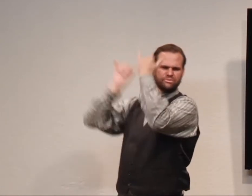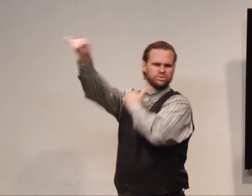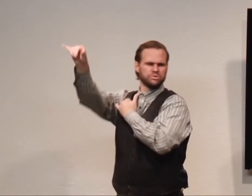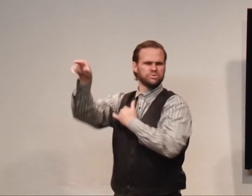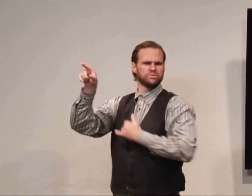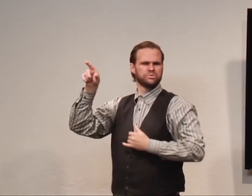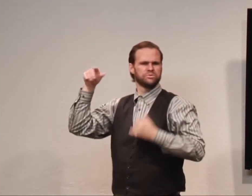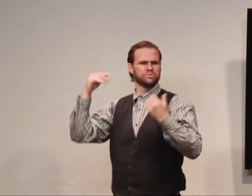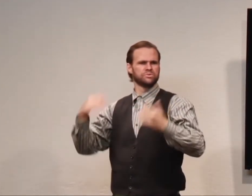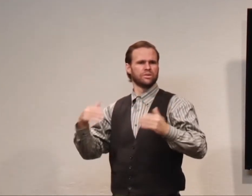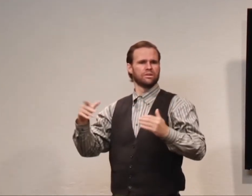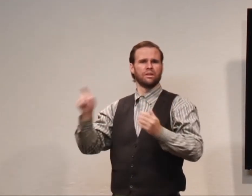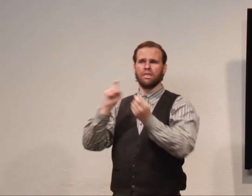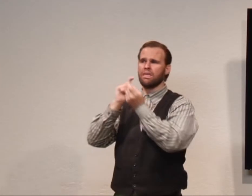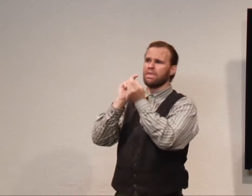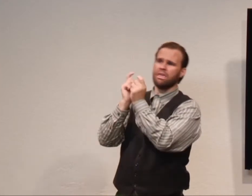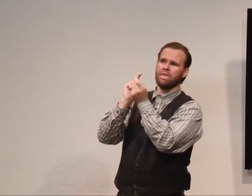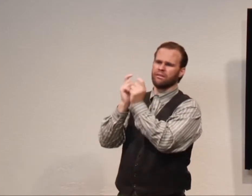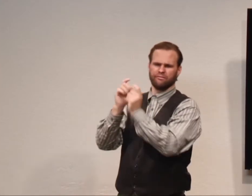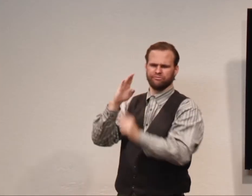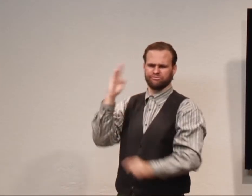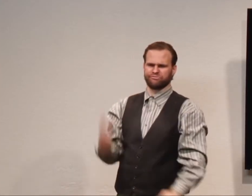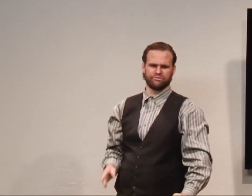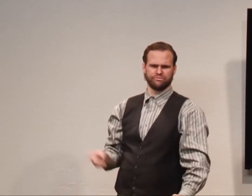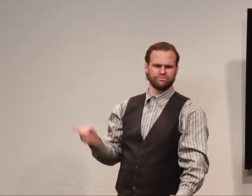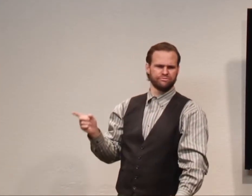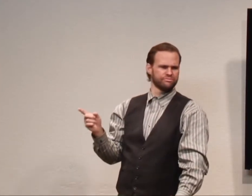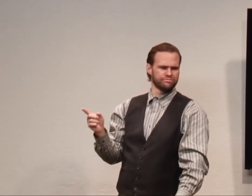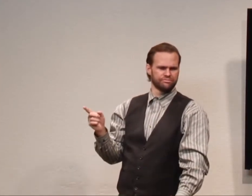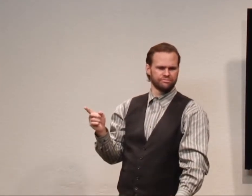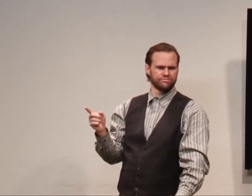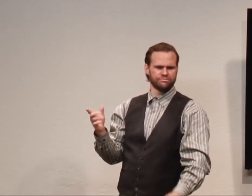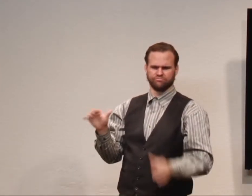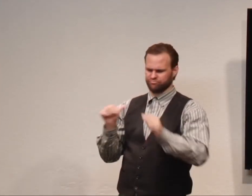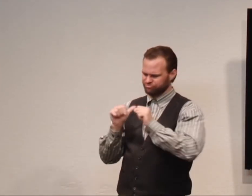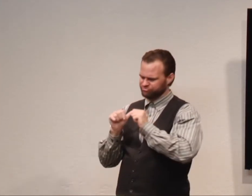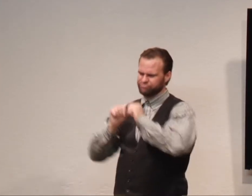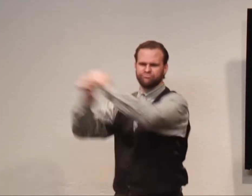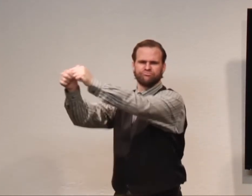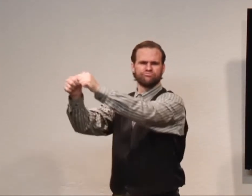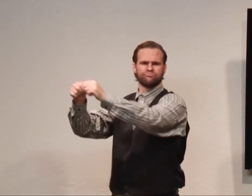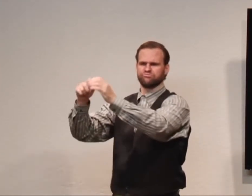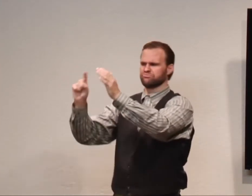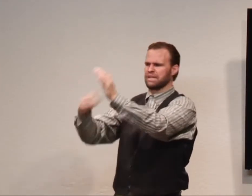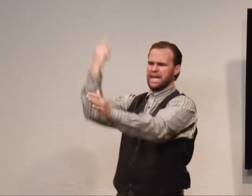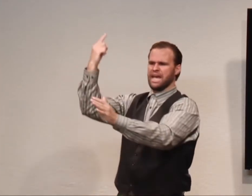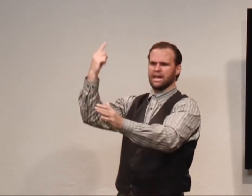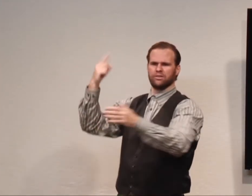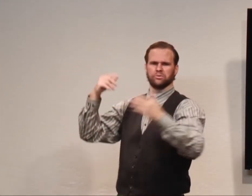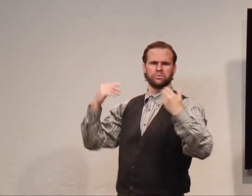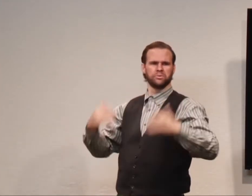stands out as the greatest of all high priests. He never changes. He's always the same.